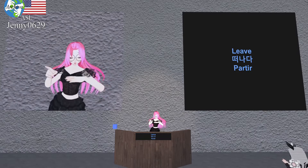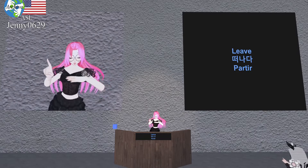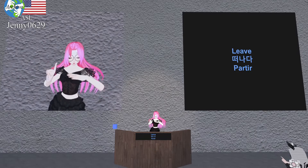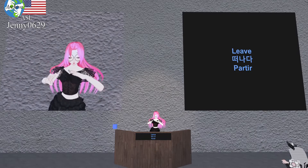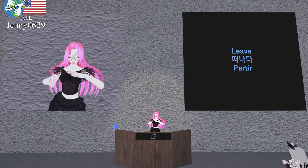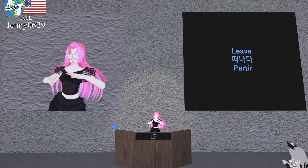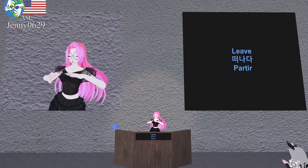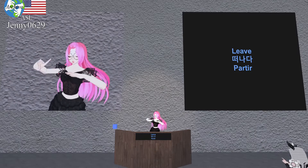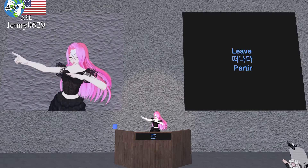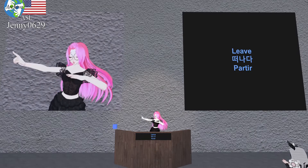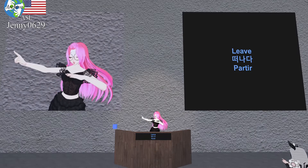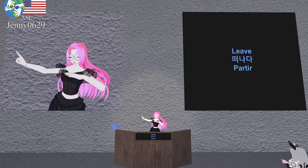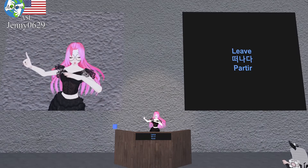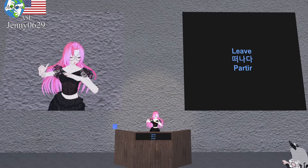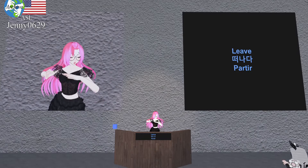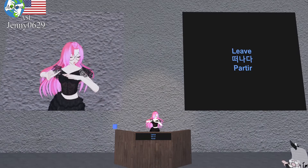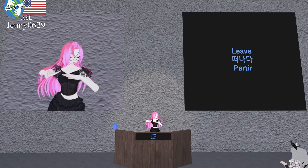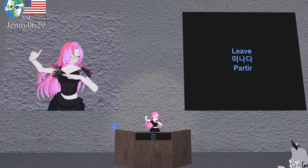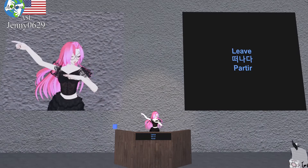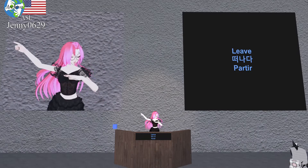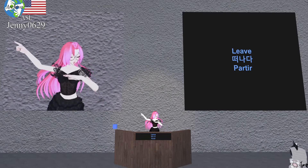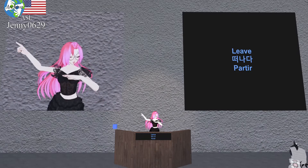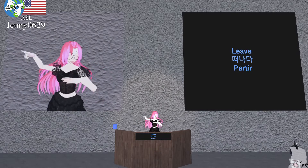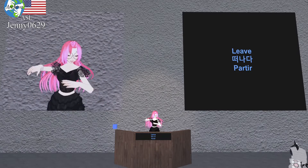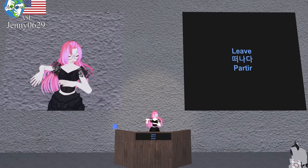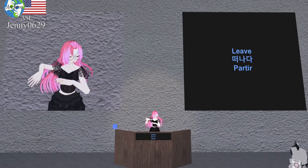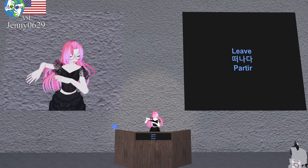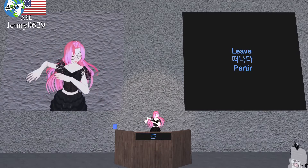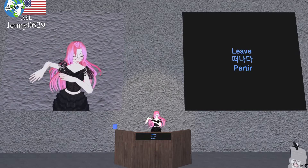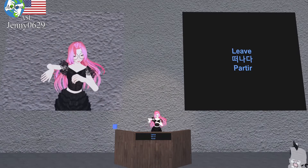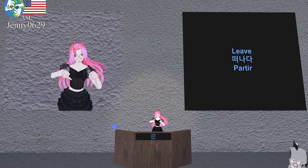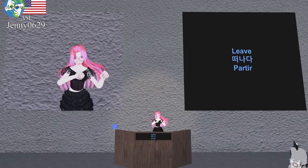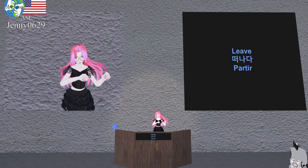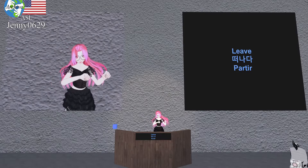hand, and this is like a person. Pew! They leave the scene super